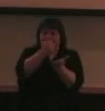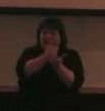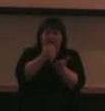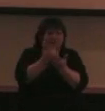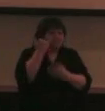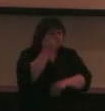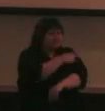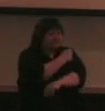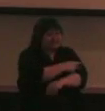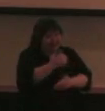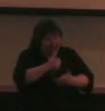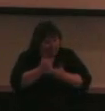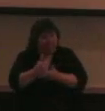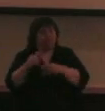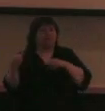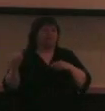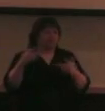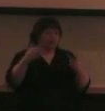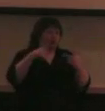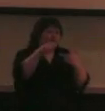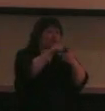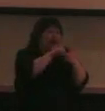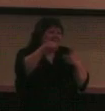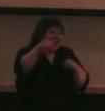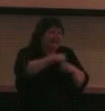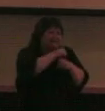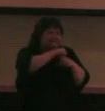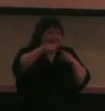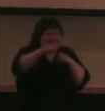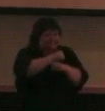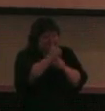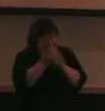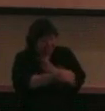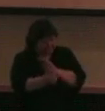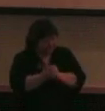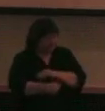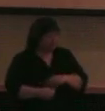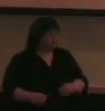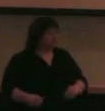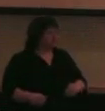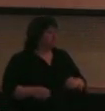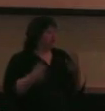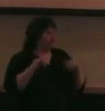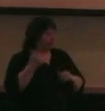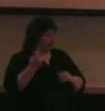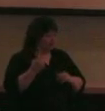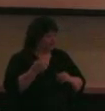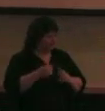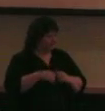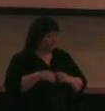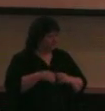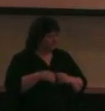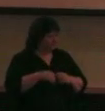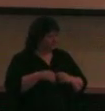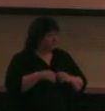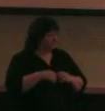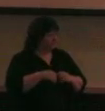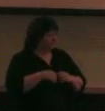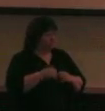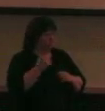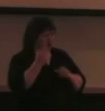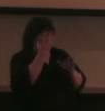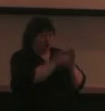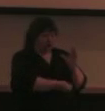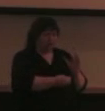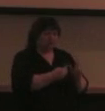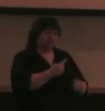out. Practice skills. Practice their social skills. Another one. One that's missing